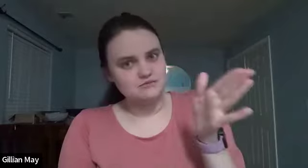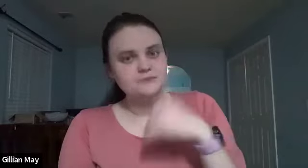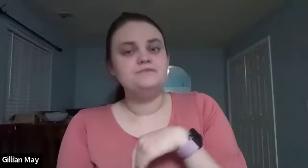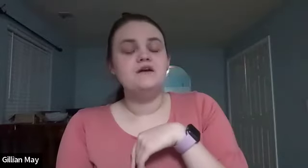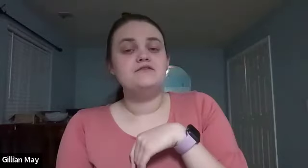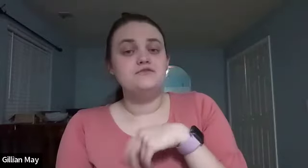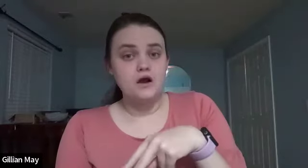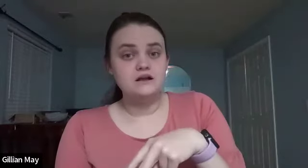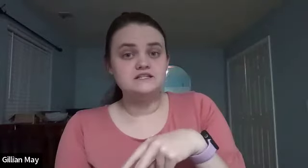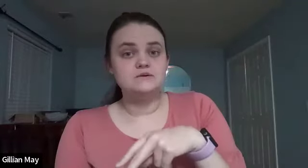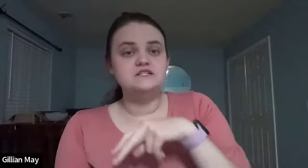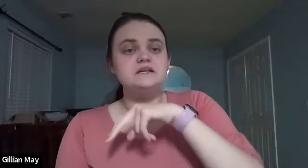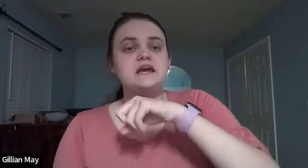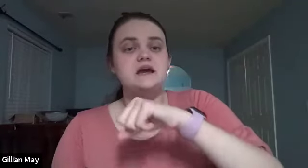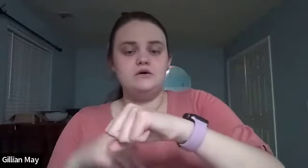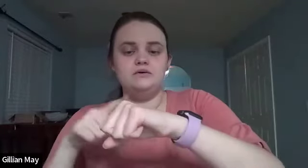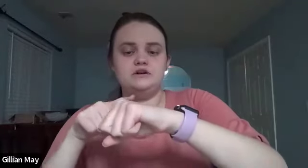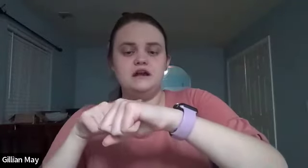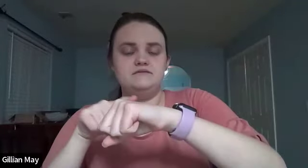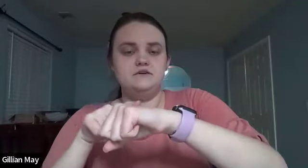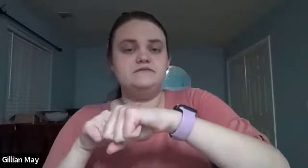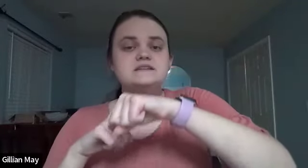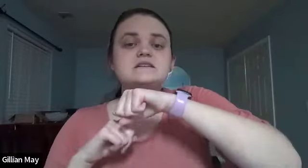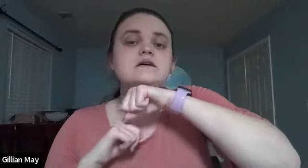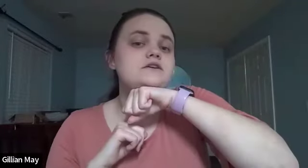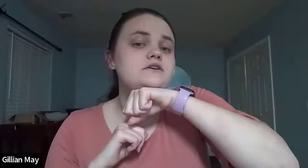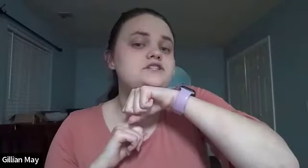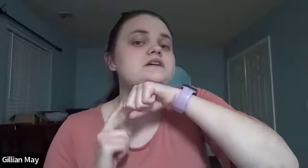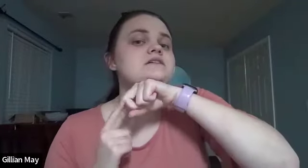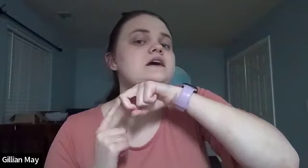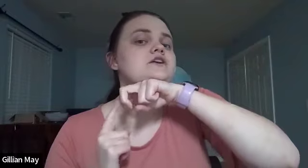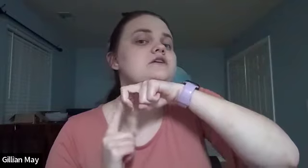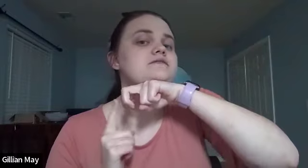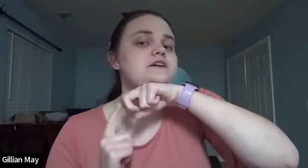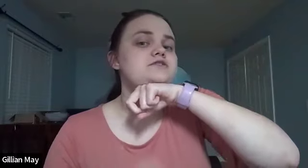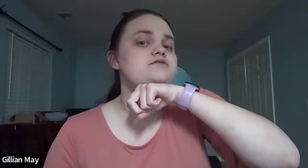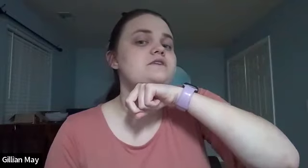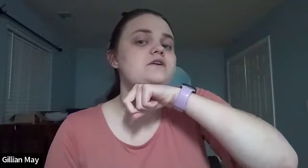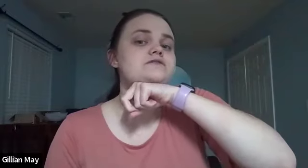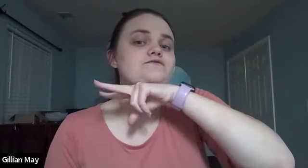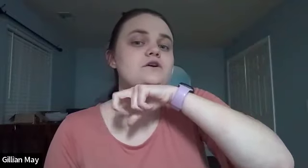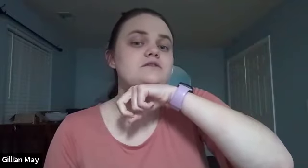similar. Frog is going to be now, you're going to have your fist under your chin and you're going to flick your two fingers. Frog.